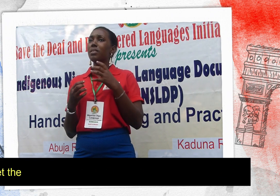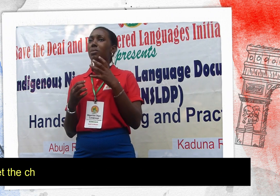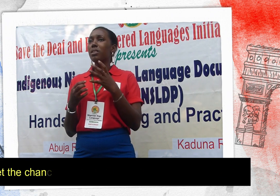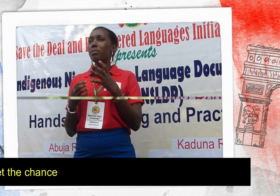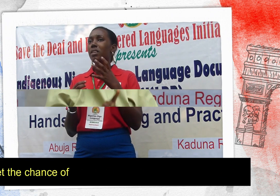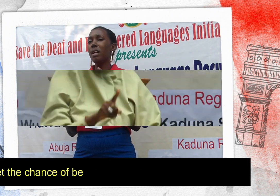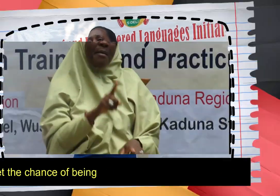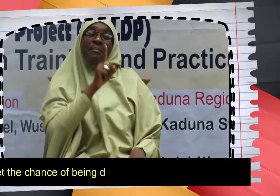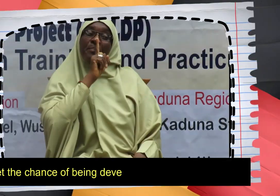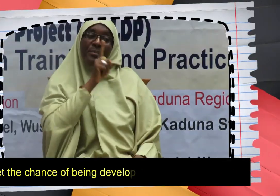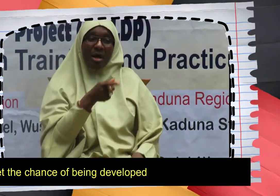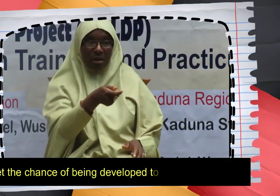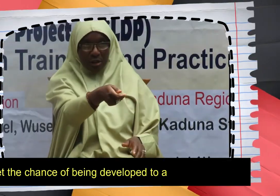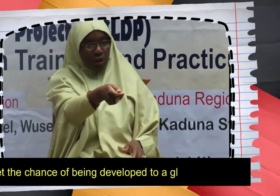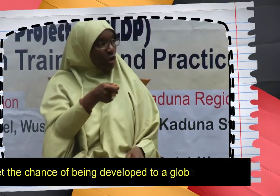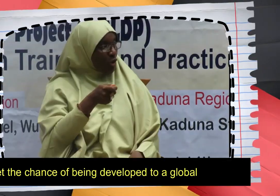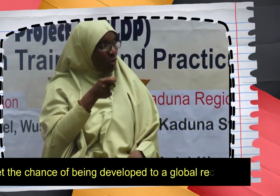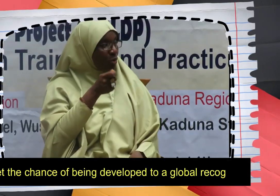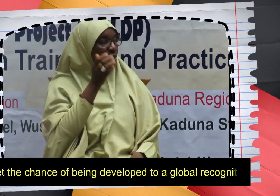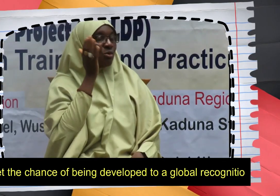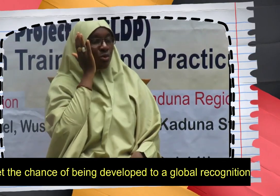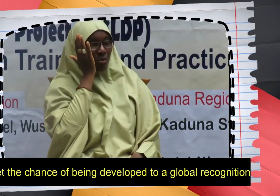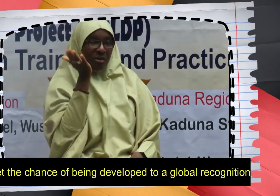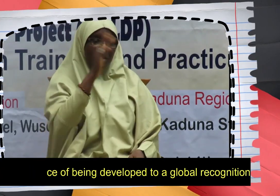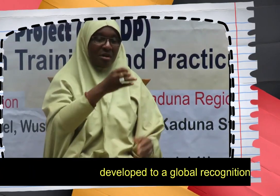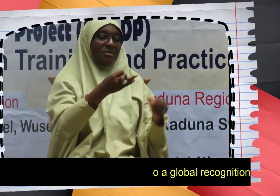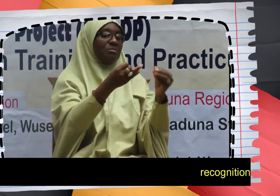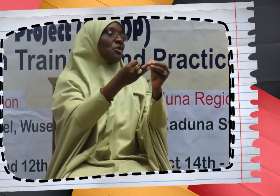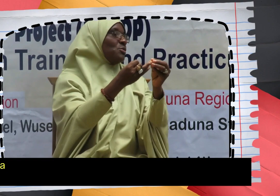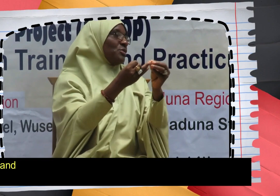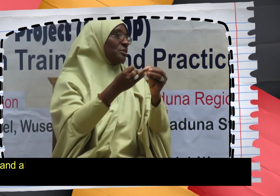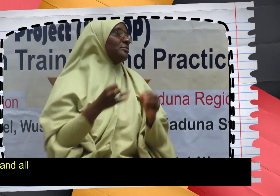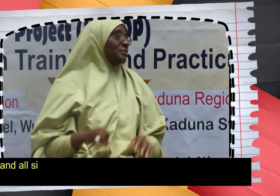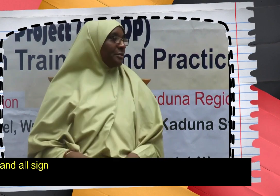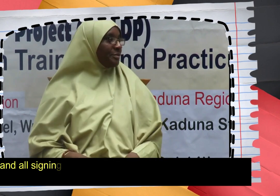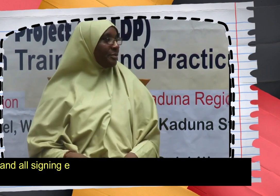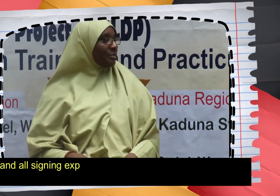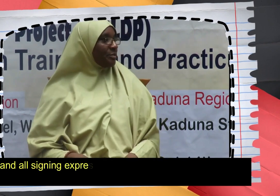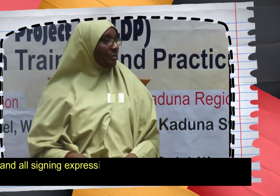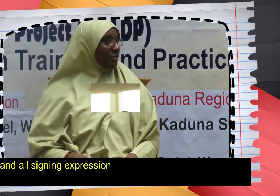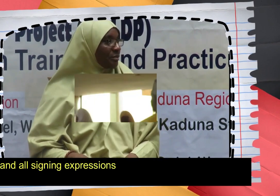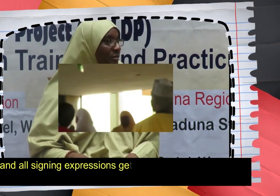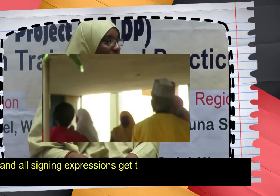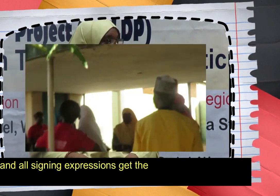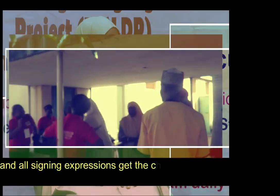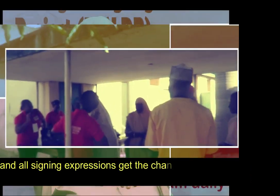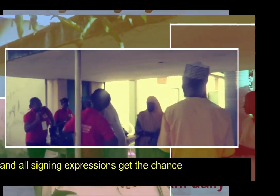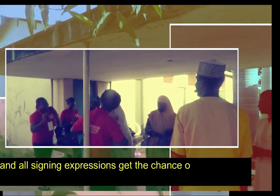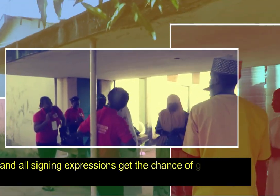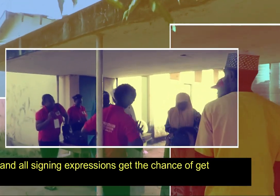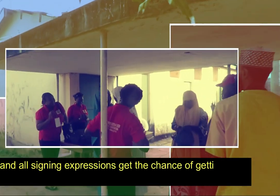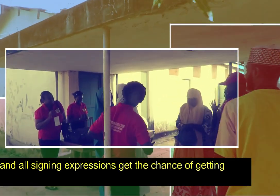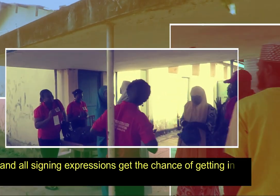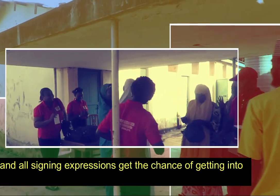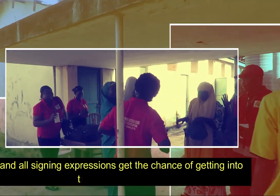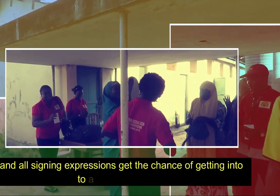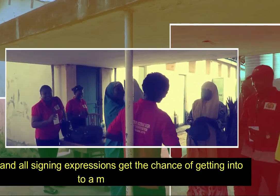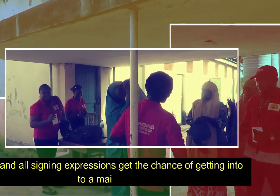chance of being developed to a global recognition, and all signing expressions get the chance of getting into